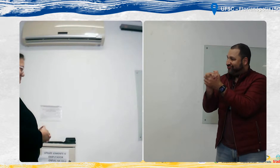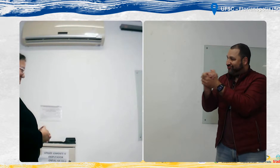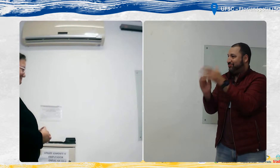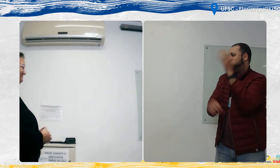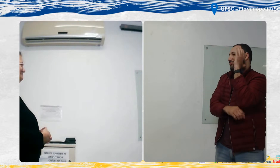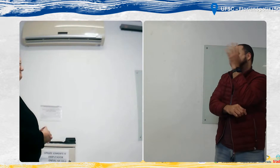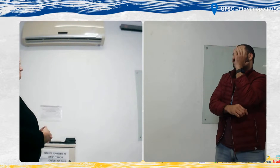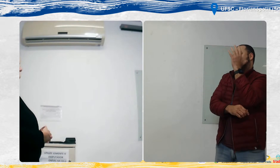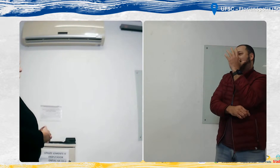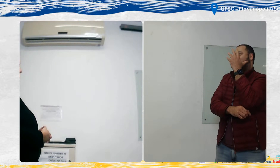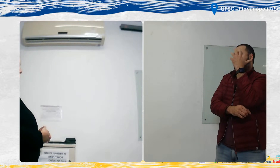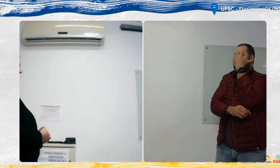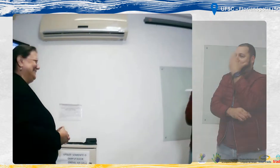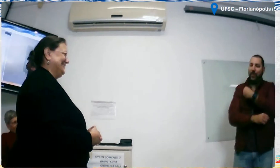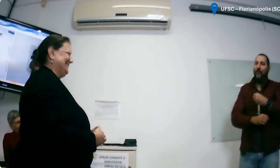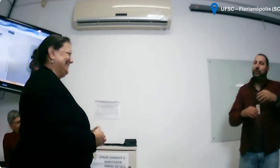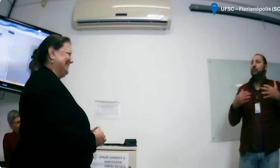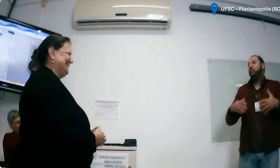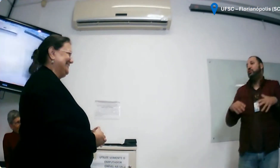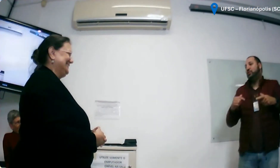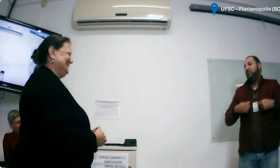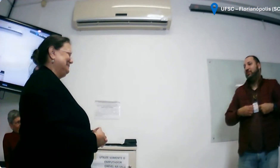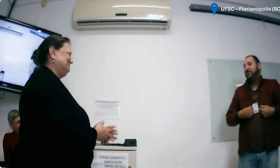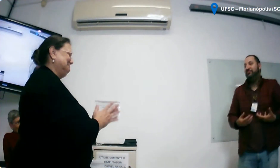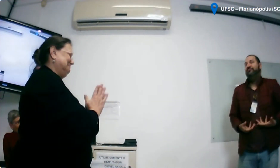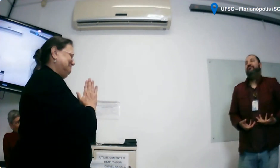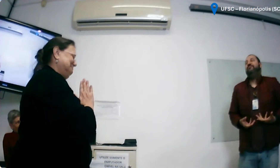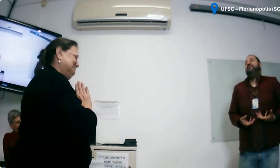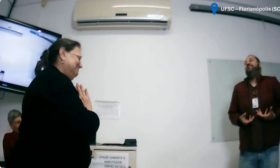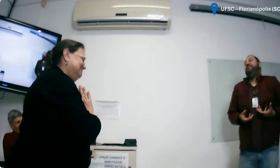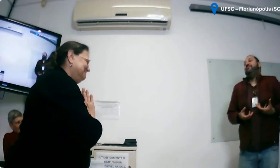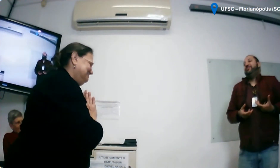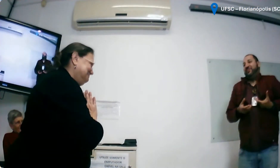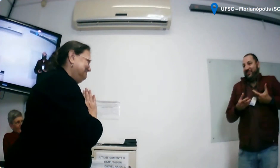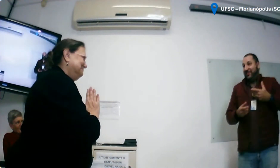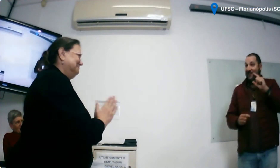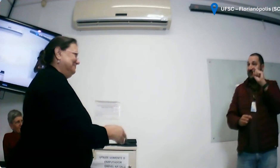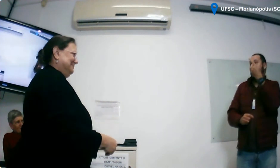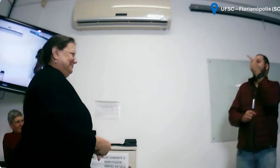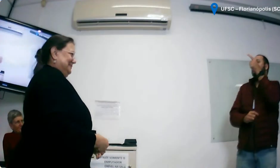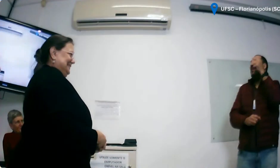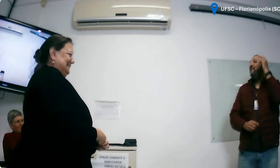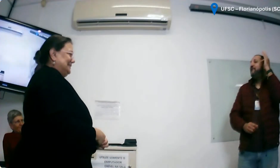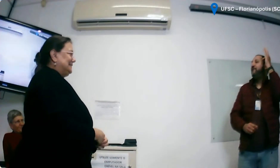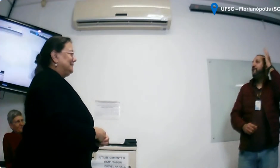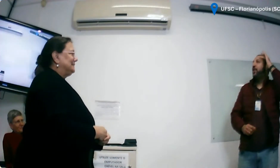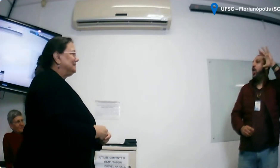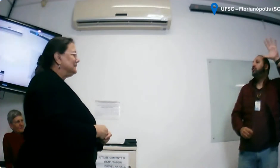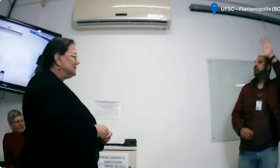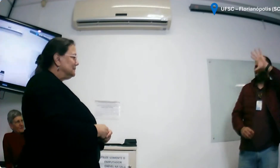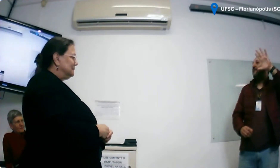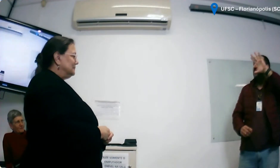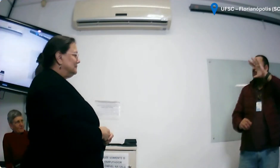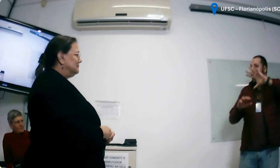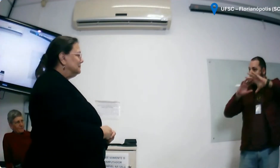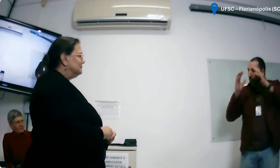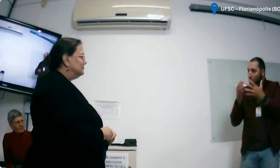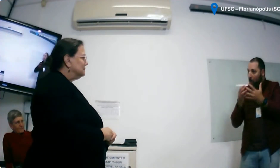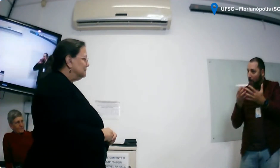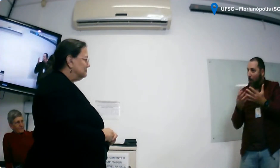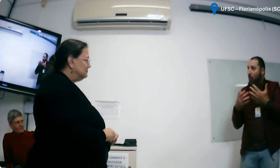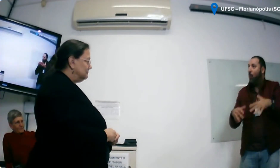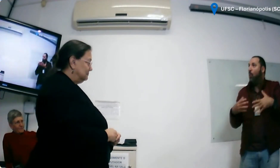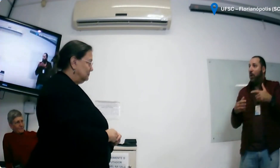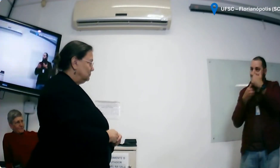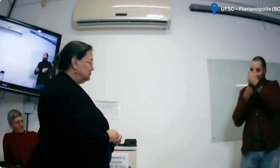So it's the first time I meet you, and I really liked your lecture. It's really beautiful. I was touched, and it's very